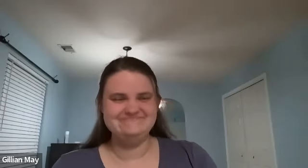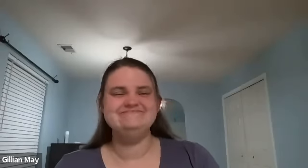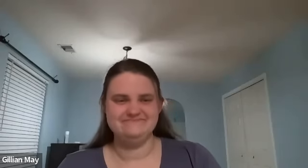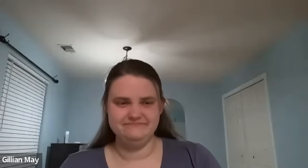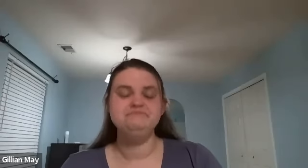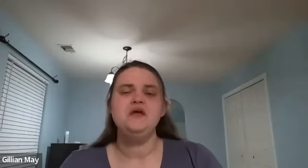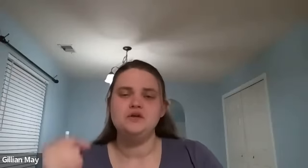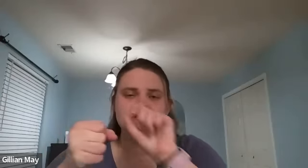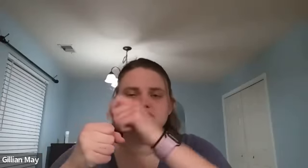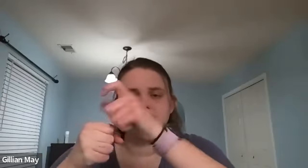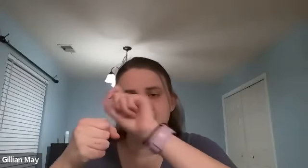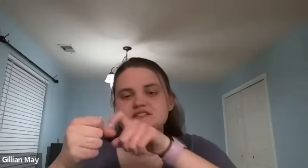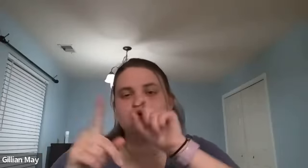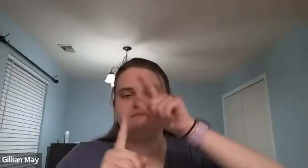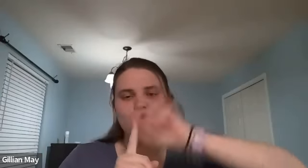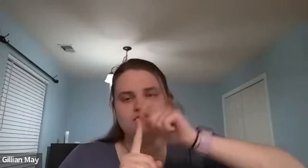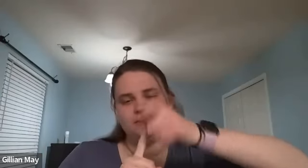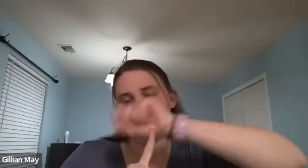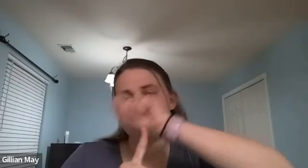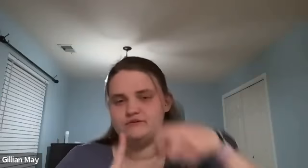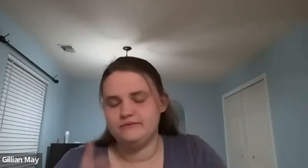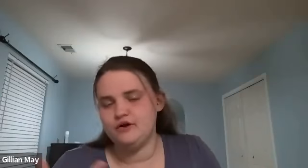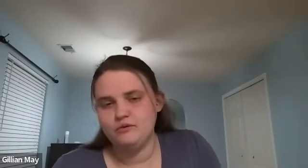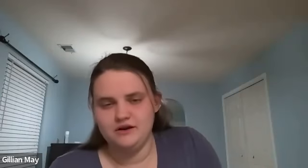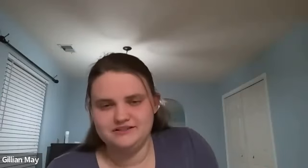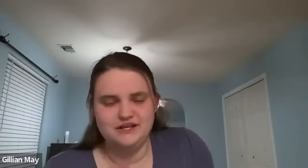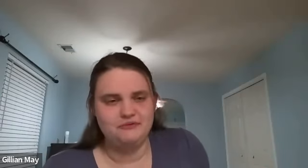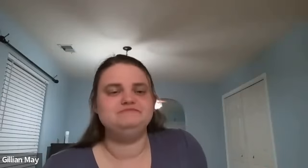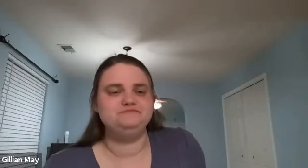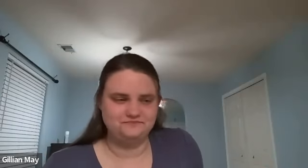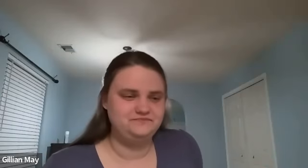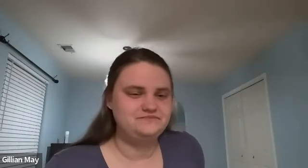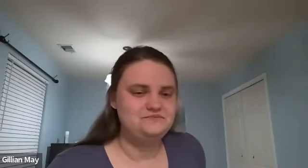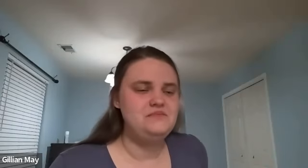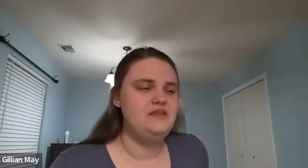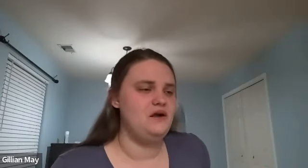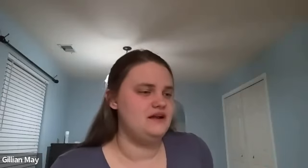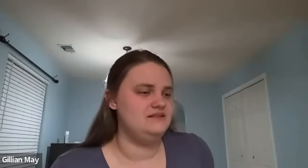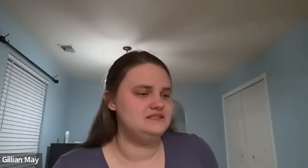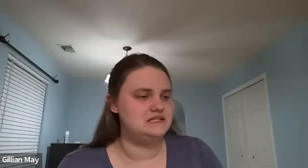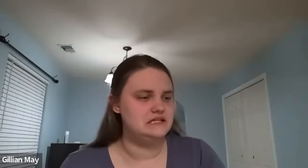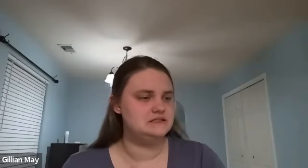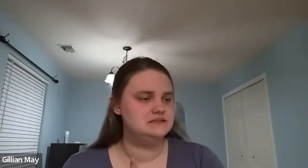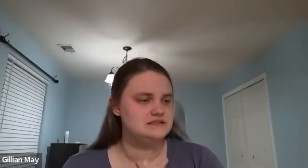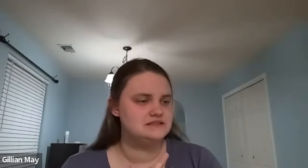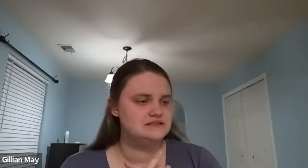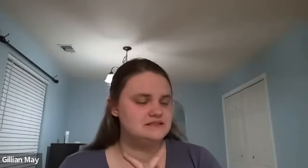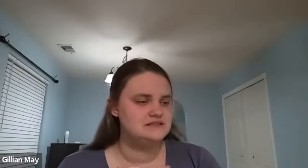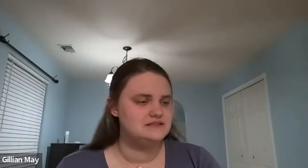You can do fist or pointer finger, both work. So, all right, let's see.